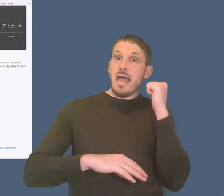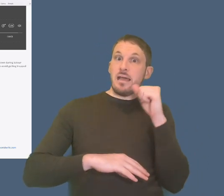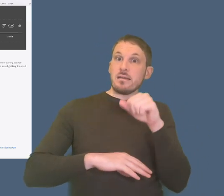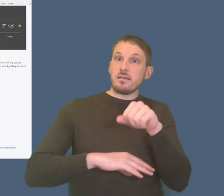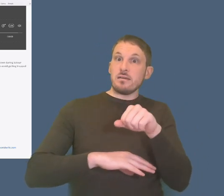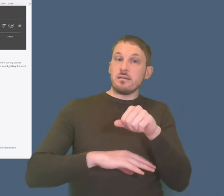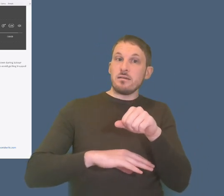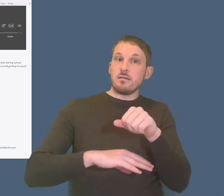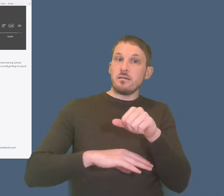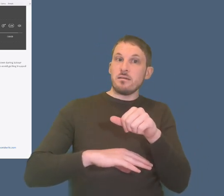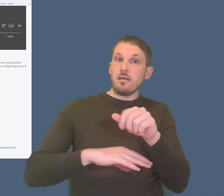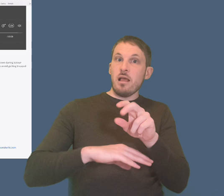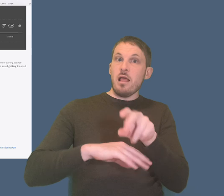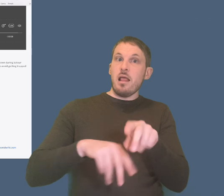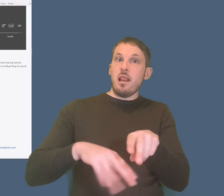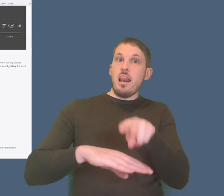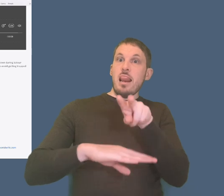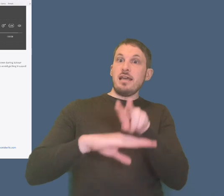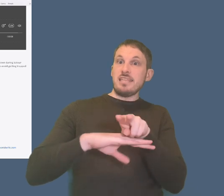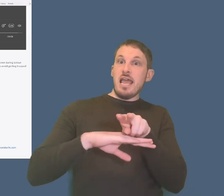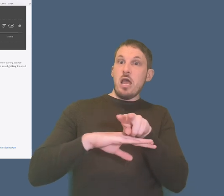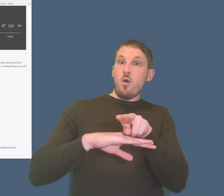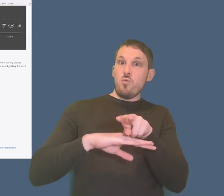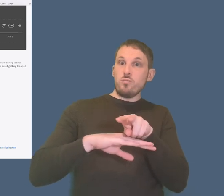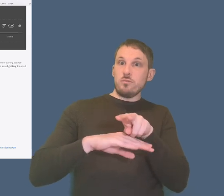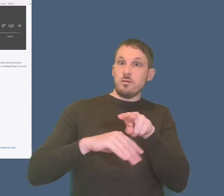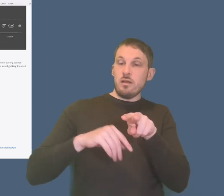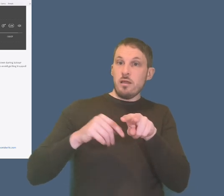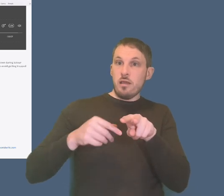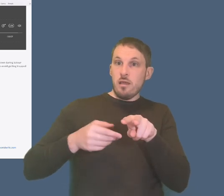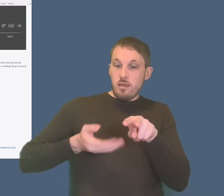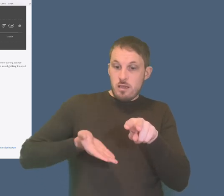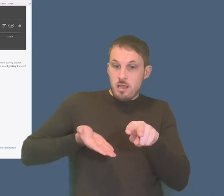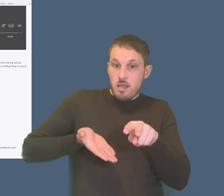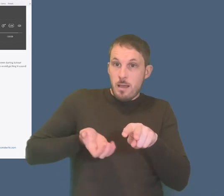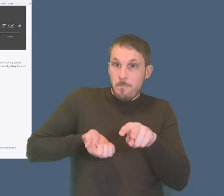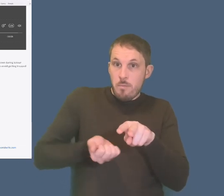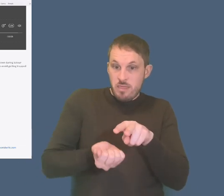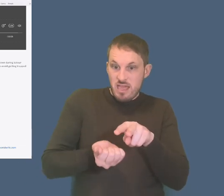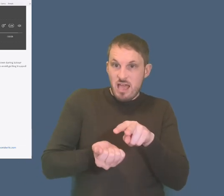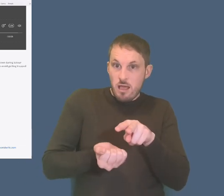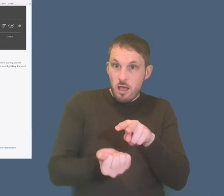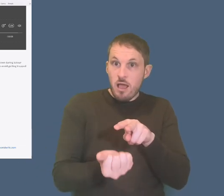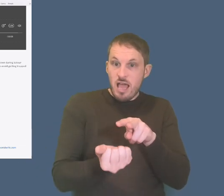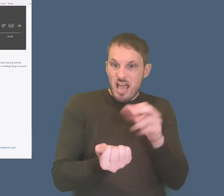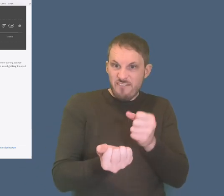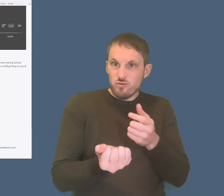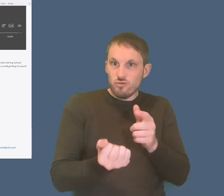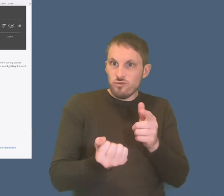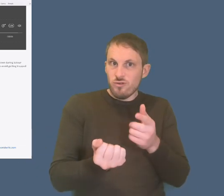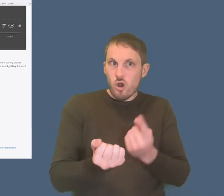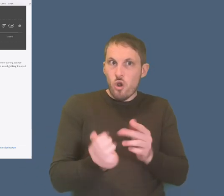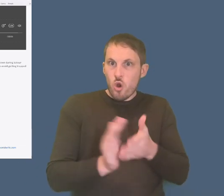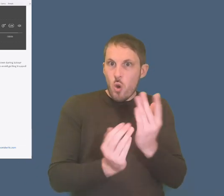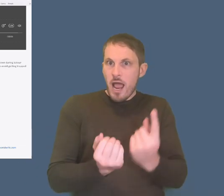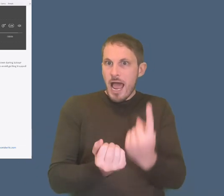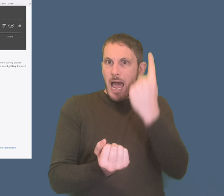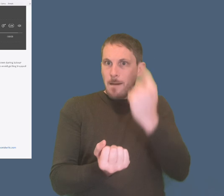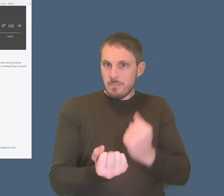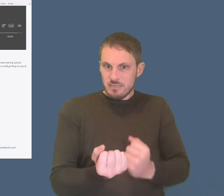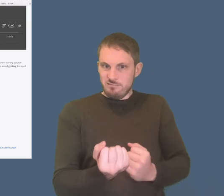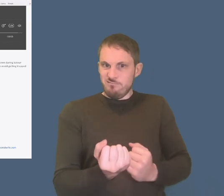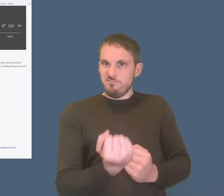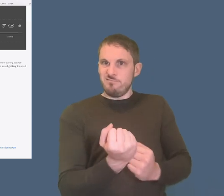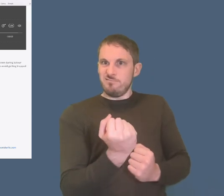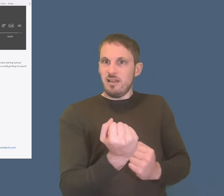and pelvis. So forward leaning is downhill along the curve, and laying back is